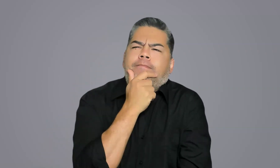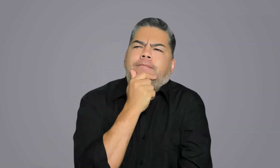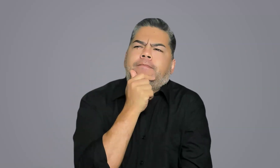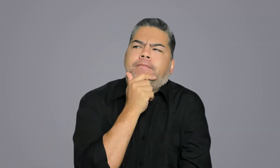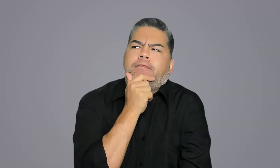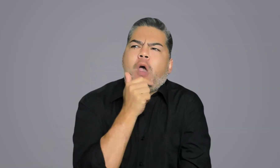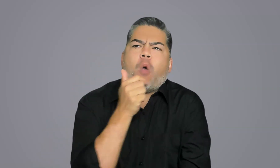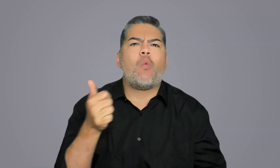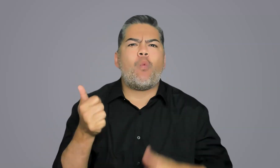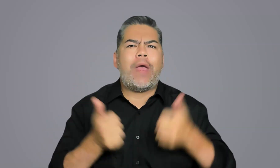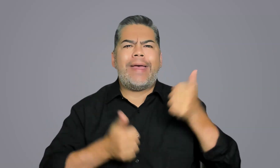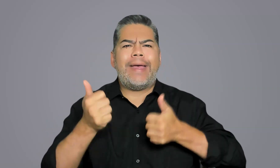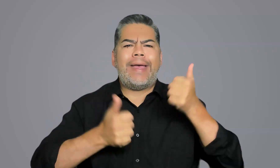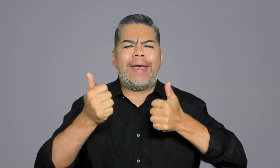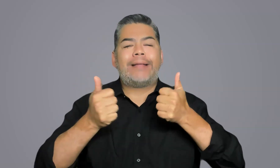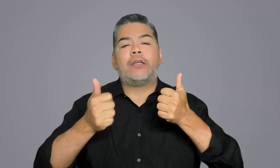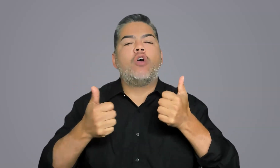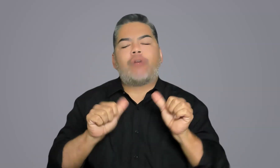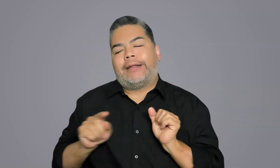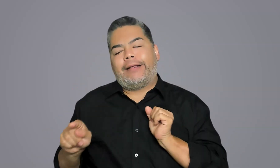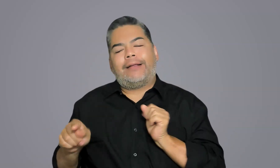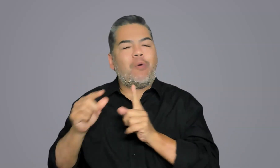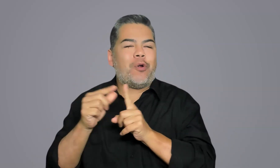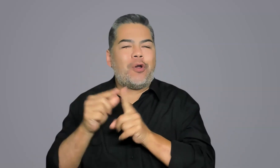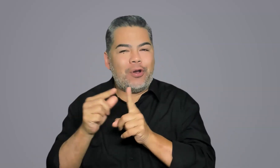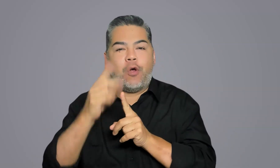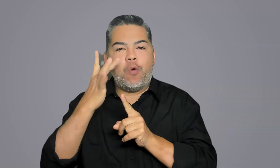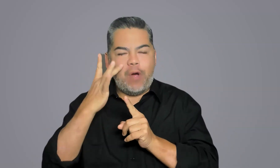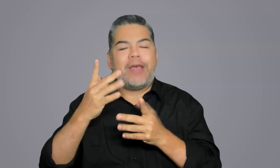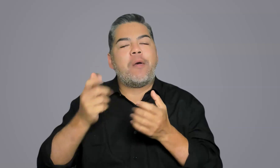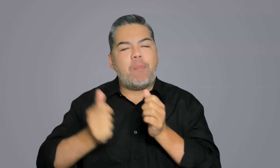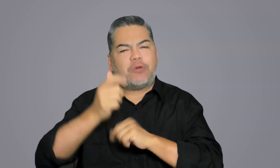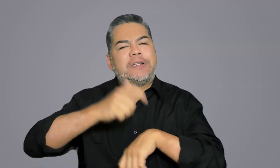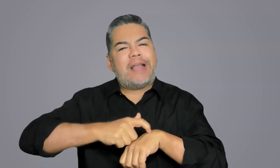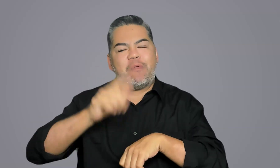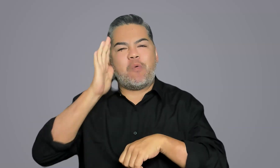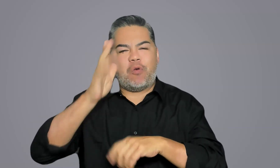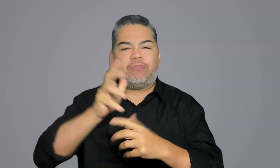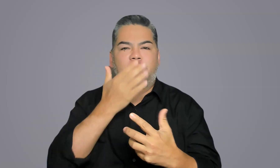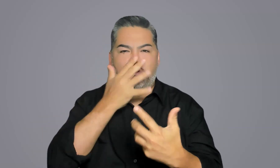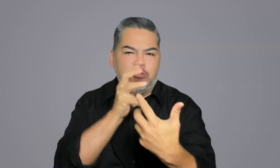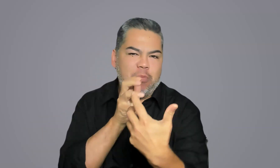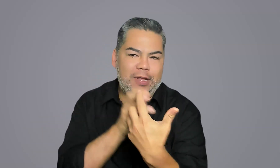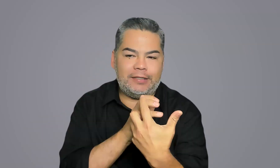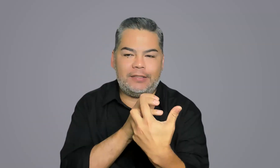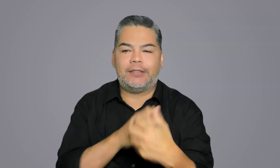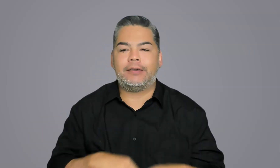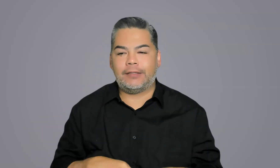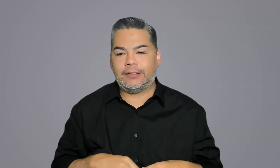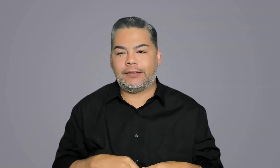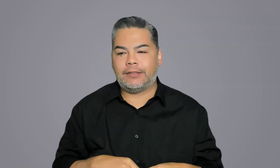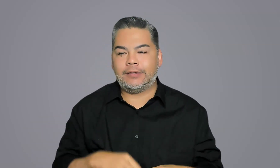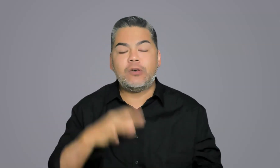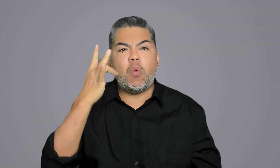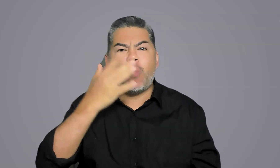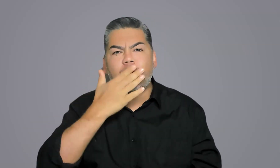maybe opt for Word because 9 times out of 10, it's going to be the most suitable format. Why is it good? Why is a document the best